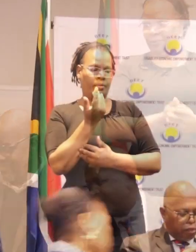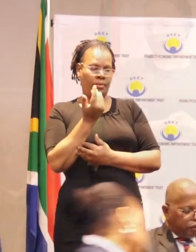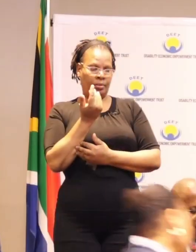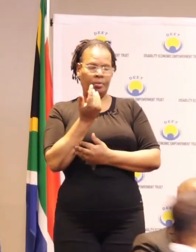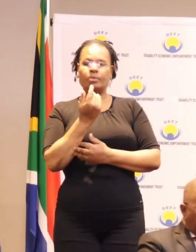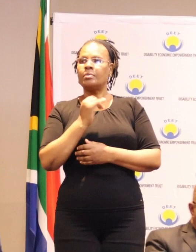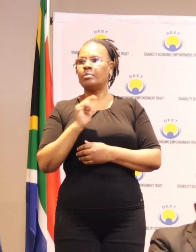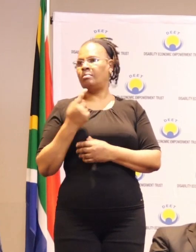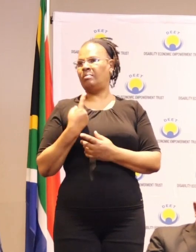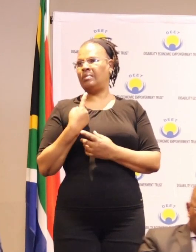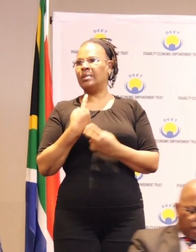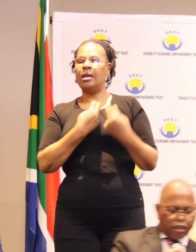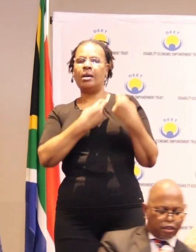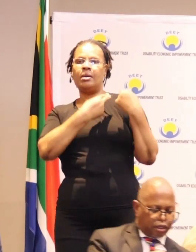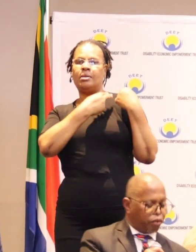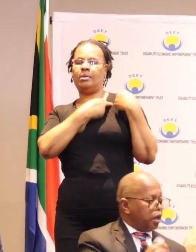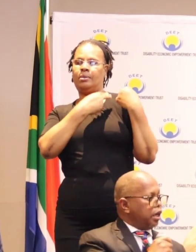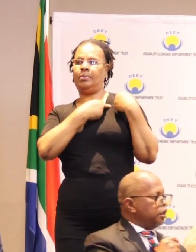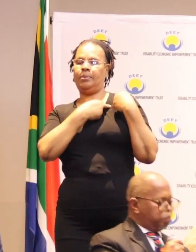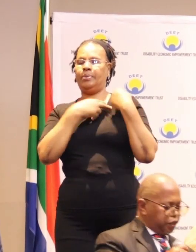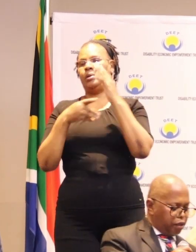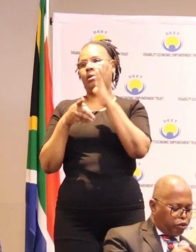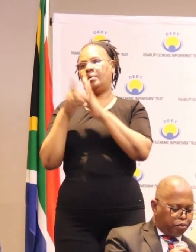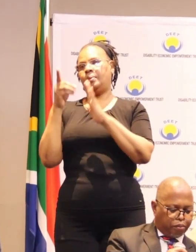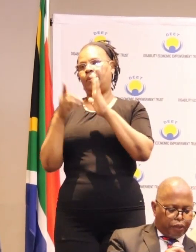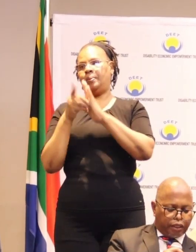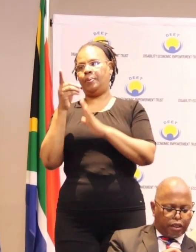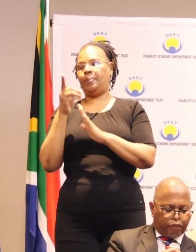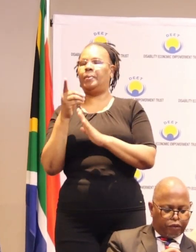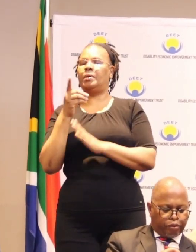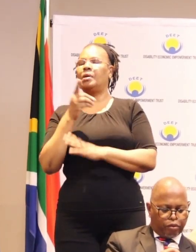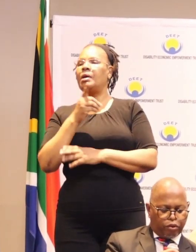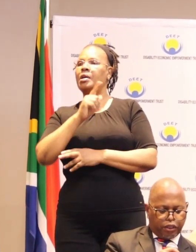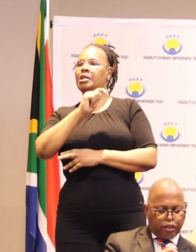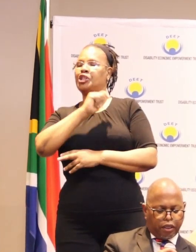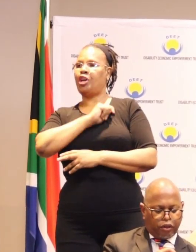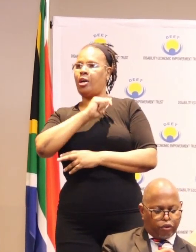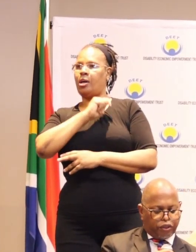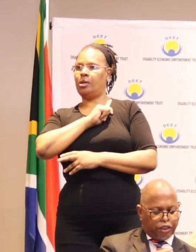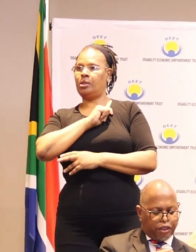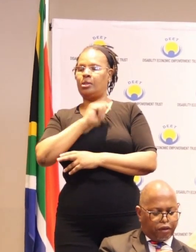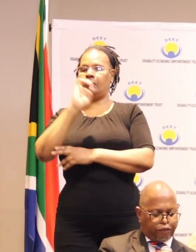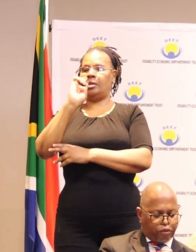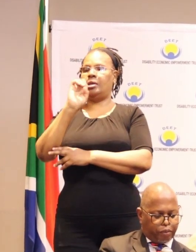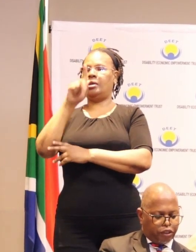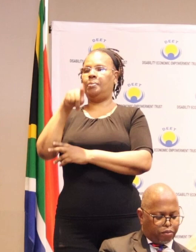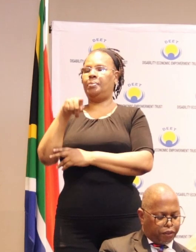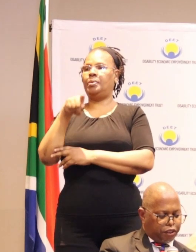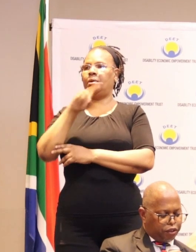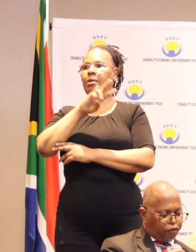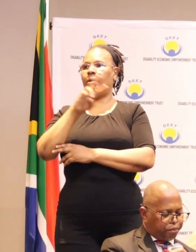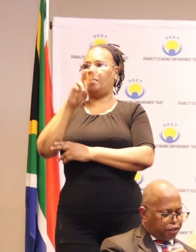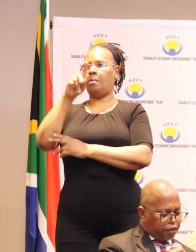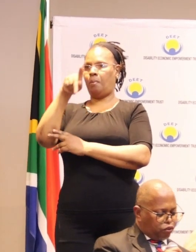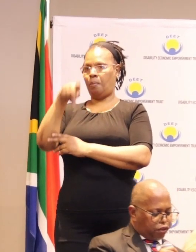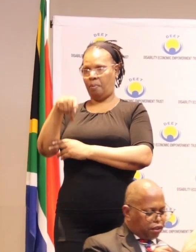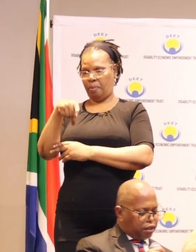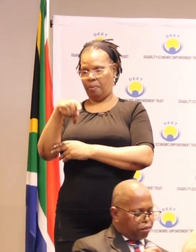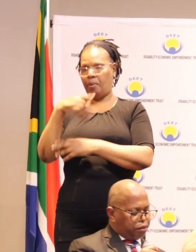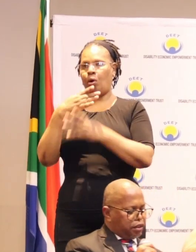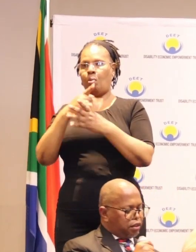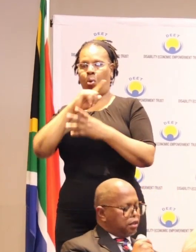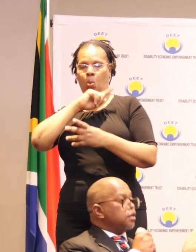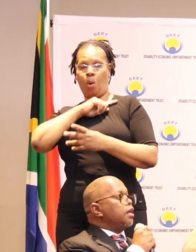The Independent Development Trust, our EPWP partner for promoting the inclusion and full participation of persons